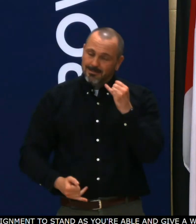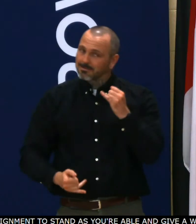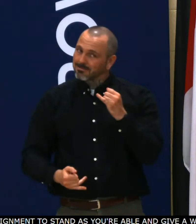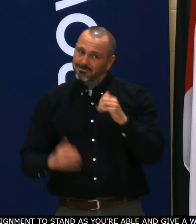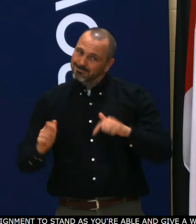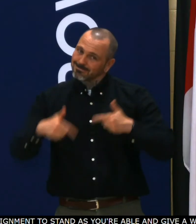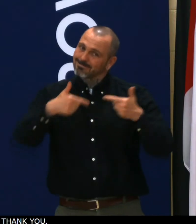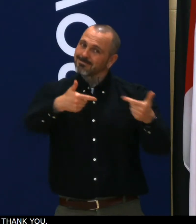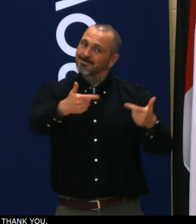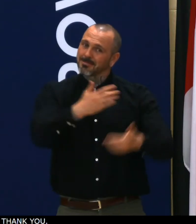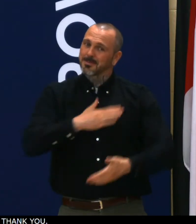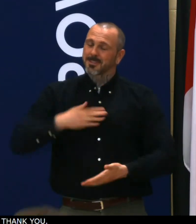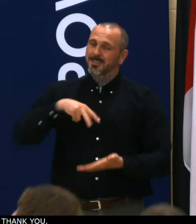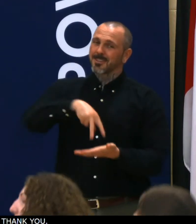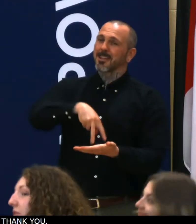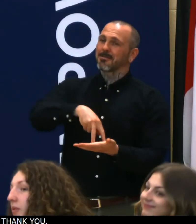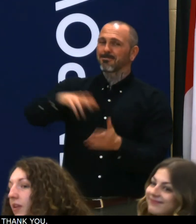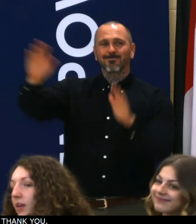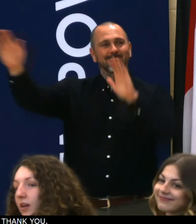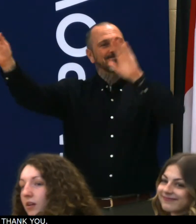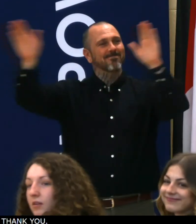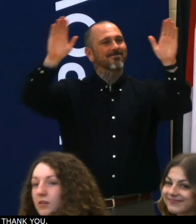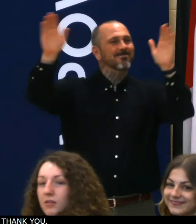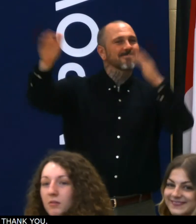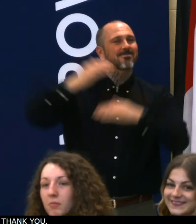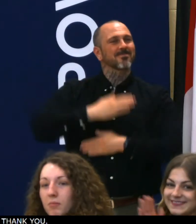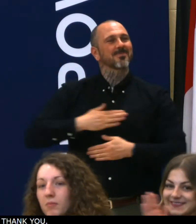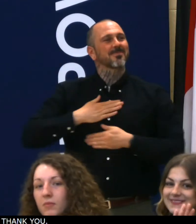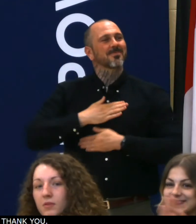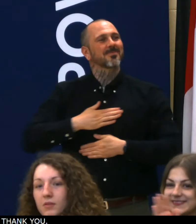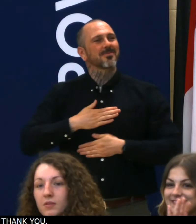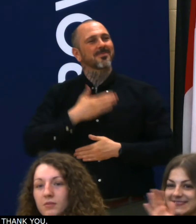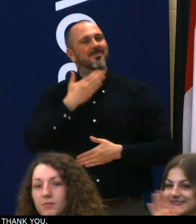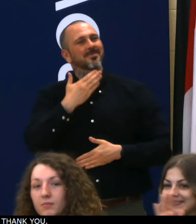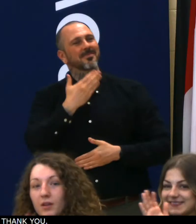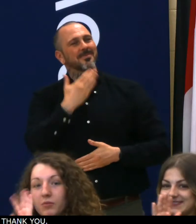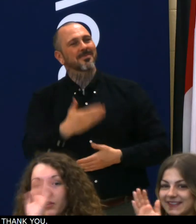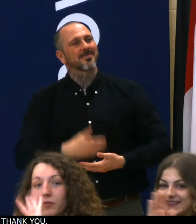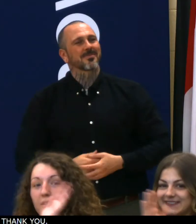stand and give a wave of appreciation to somebody in the audience, please.